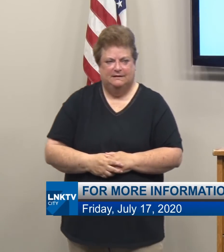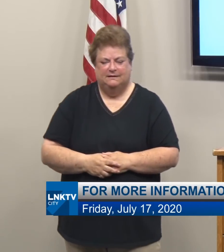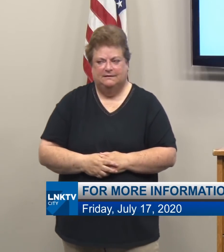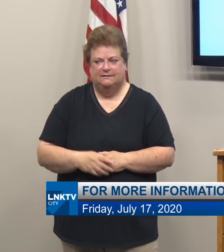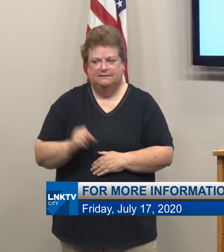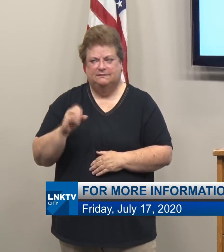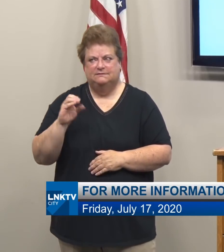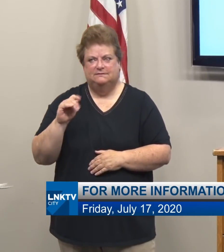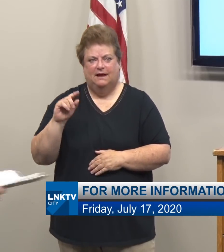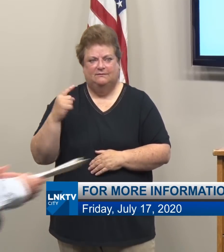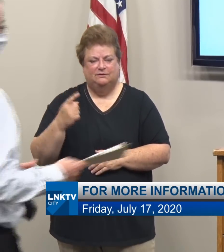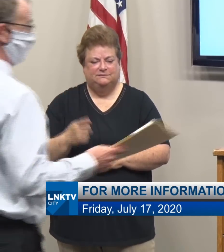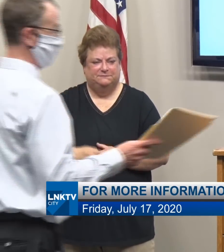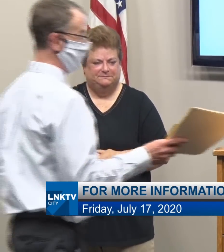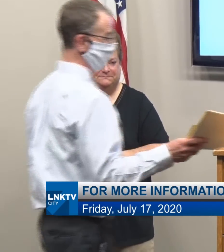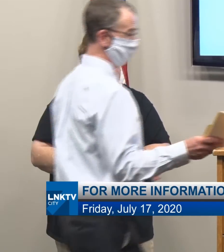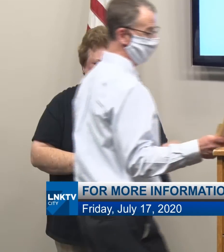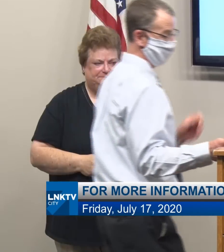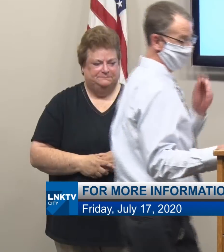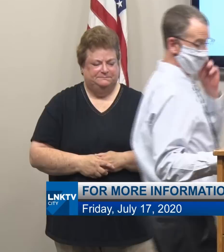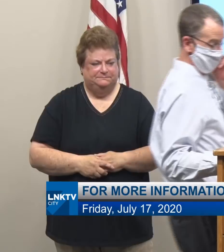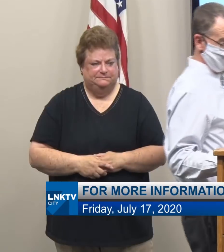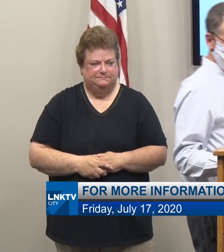Go ahead, Scott.